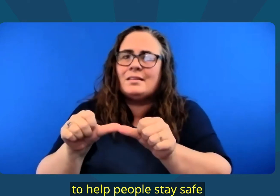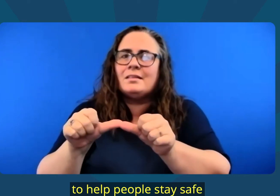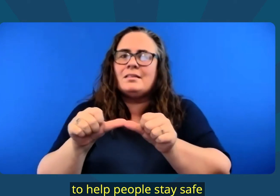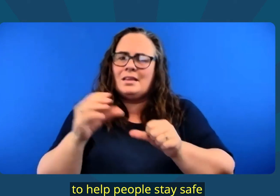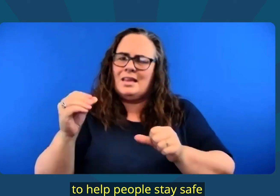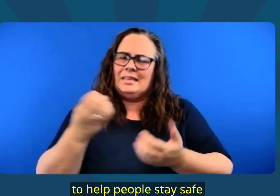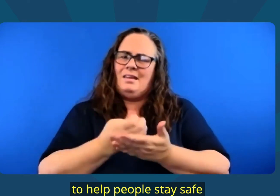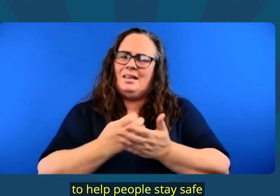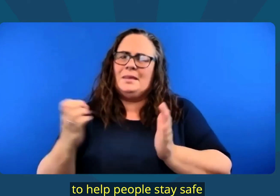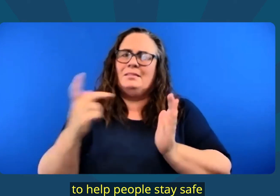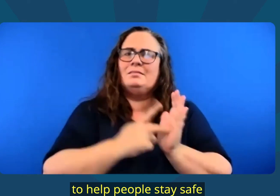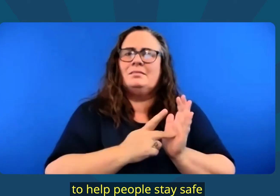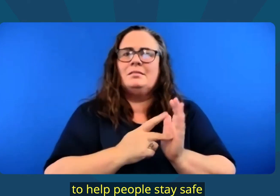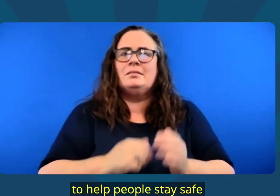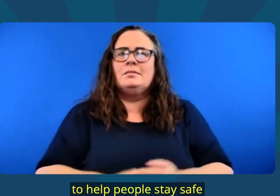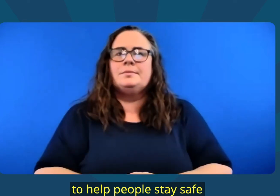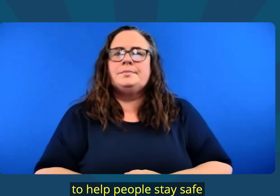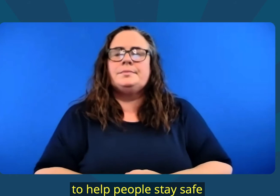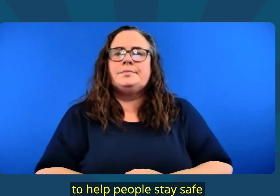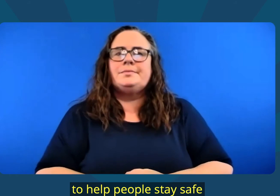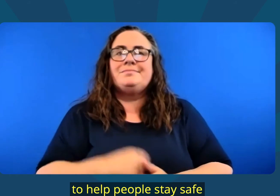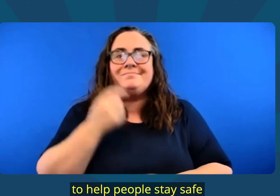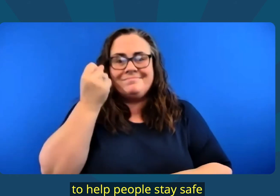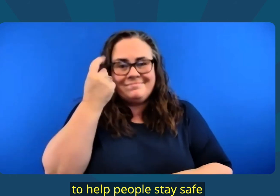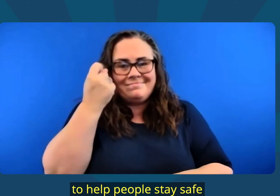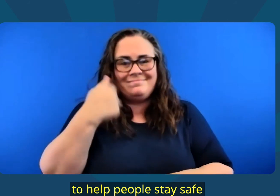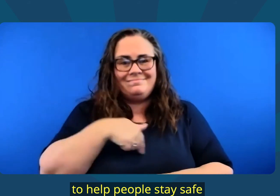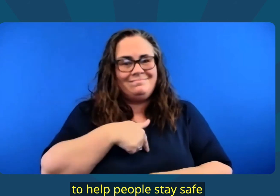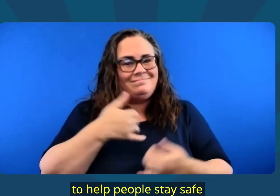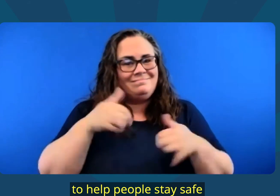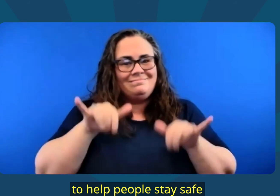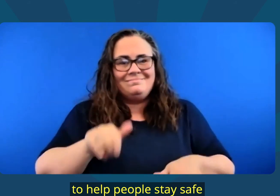people stay safe and restore our economy.